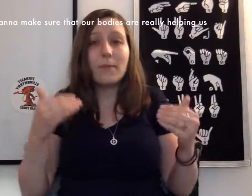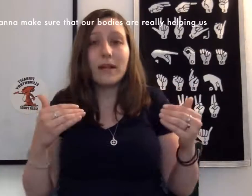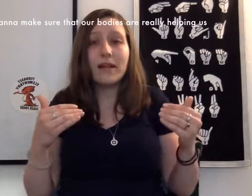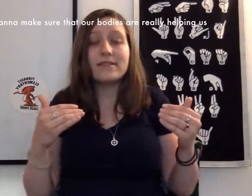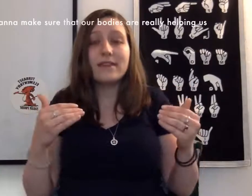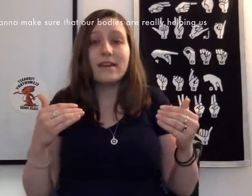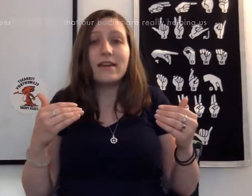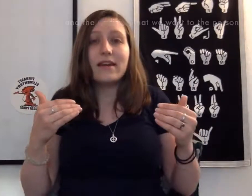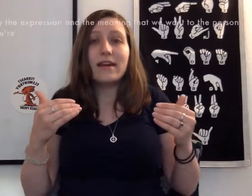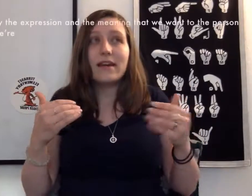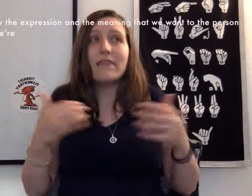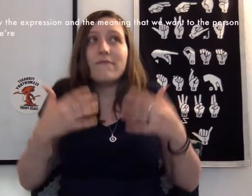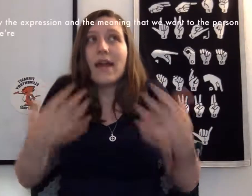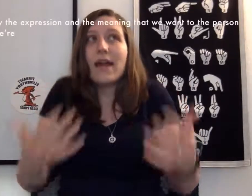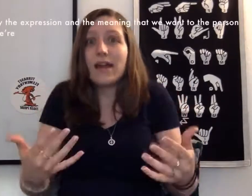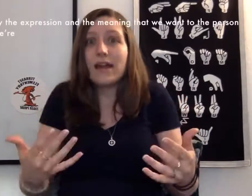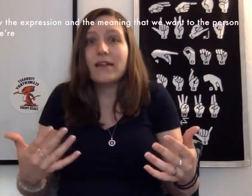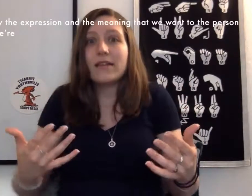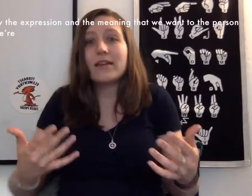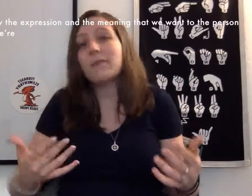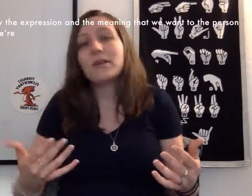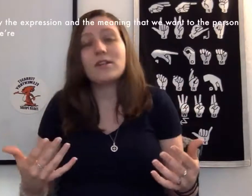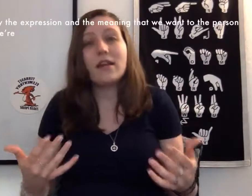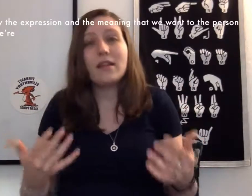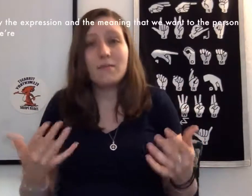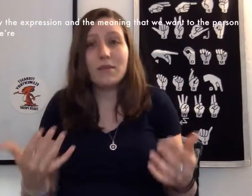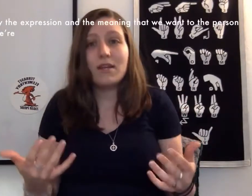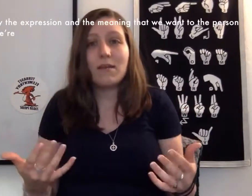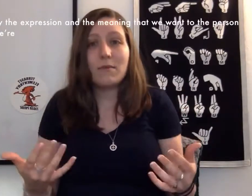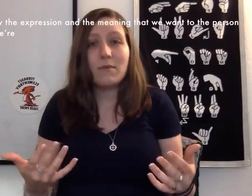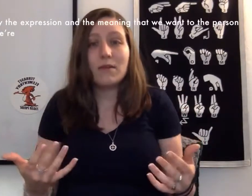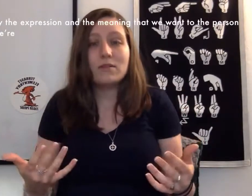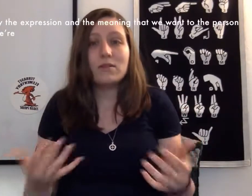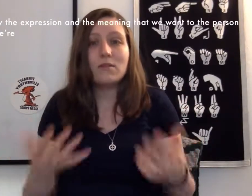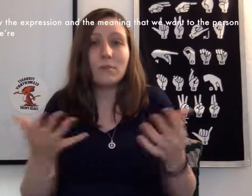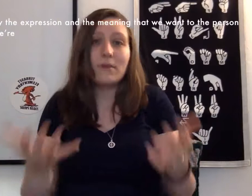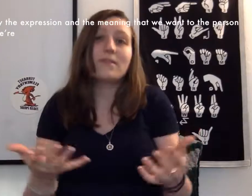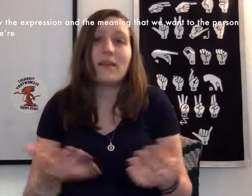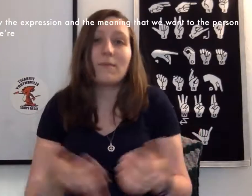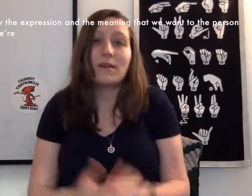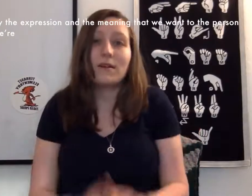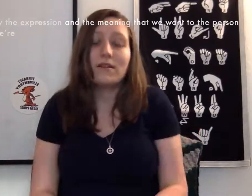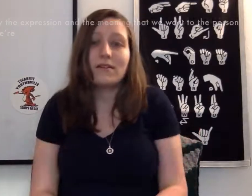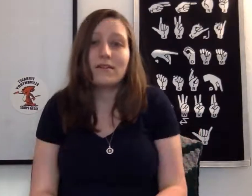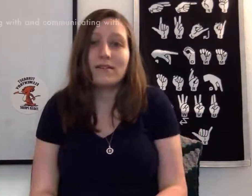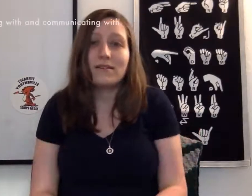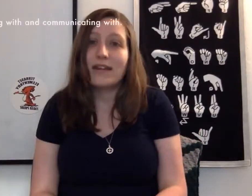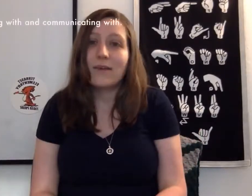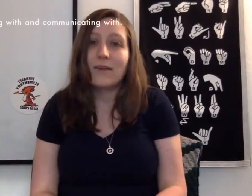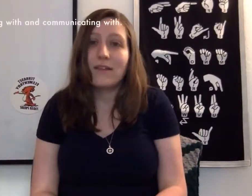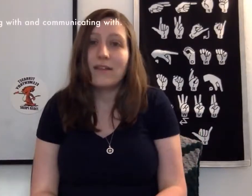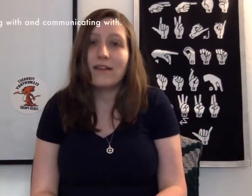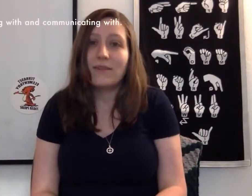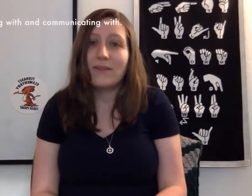us convey the expression and the meaning that we want to the person that we're signing with and communicating